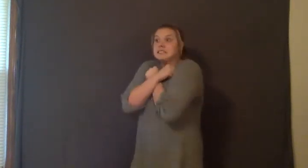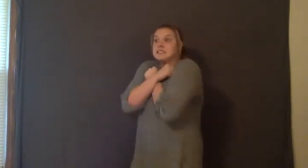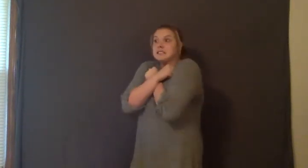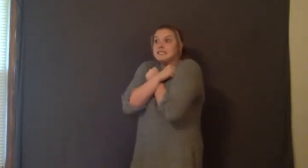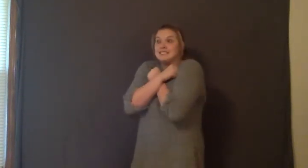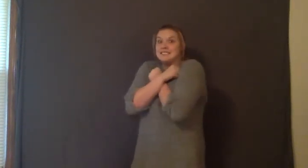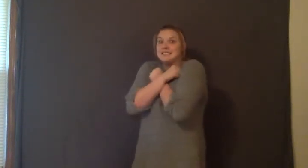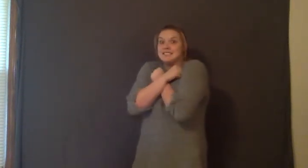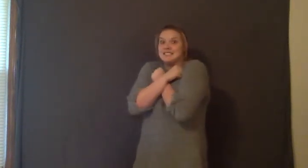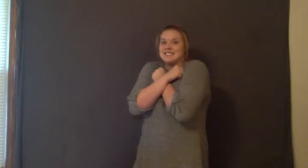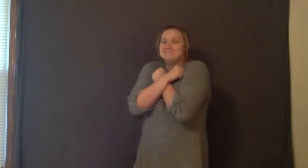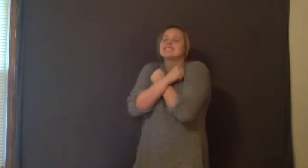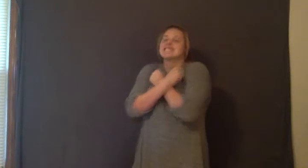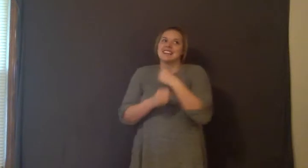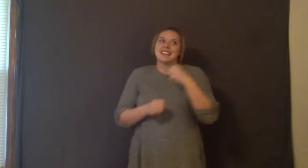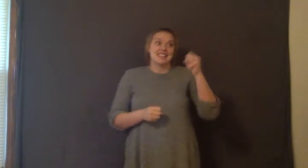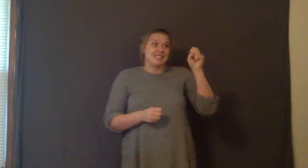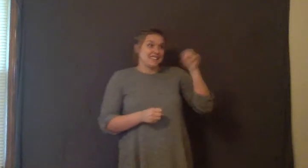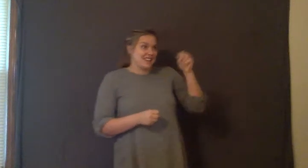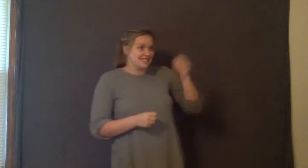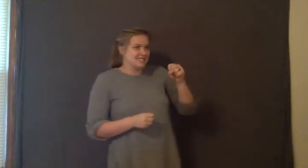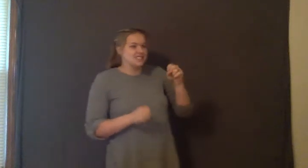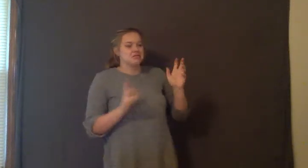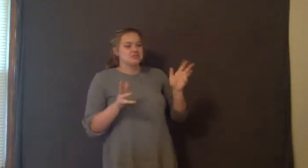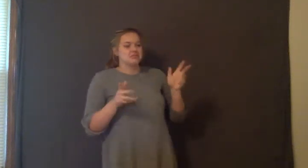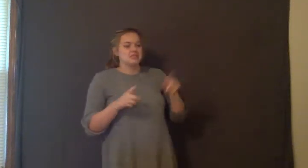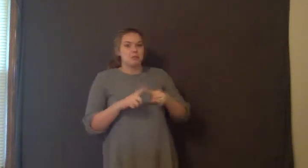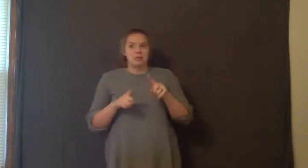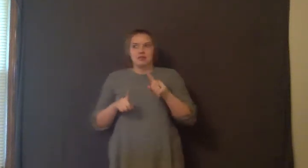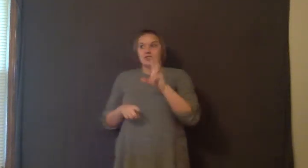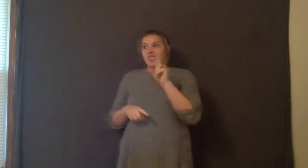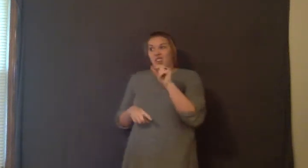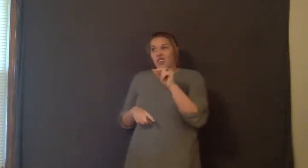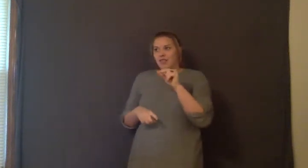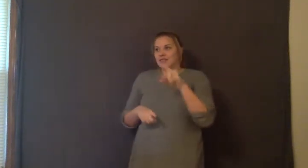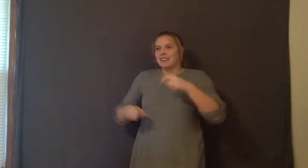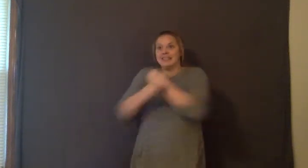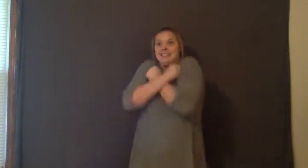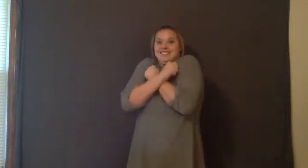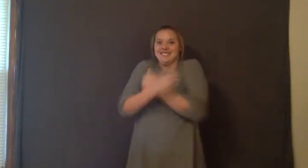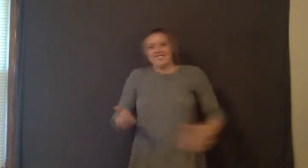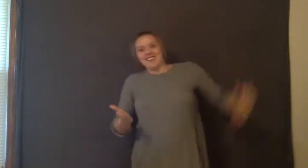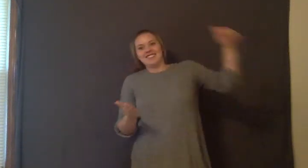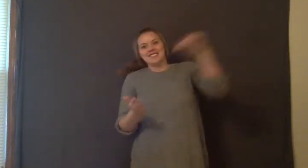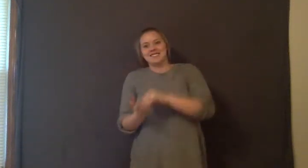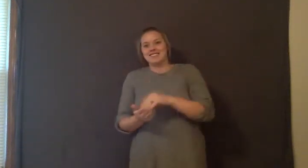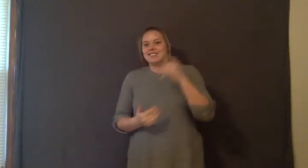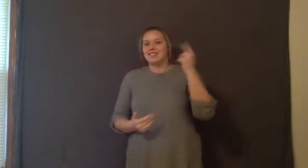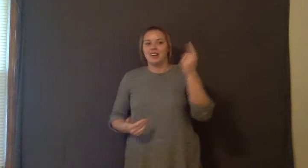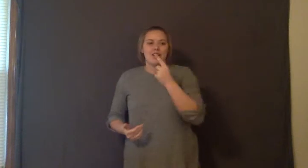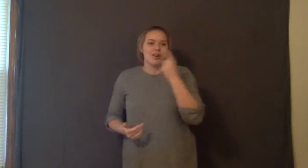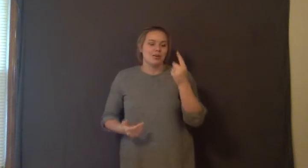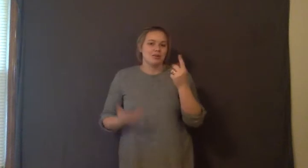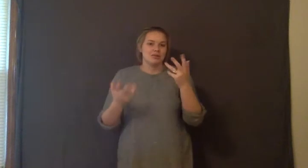me again. And if I'd say yes, she'd leave me alone. And she just had this quality that you always wanted to be near her. And the only challenge was that she had